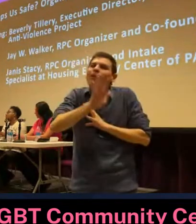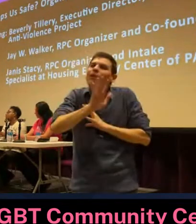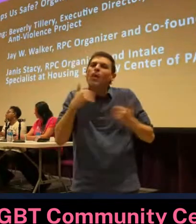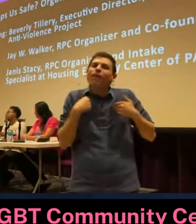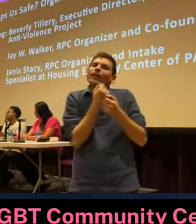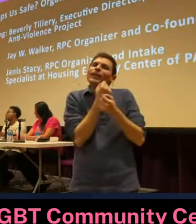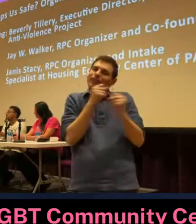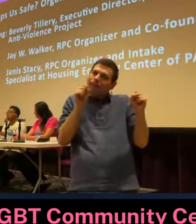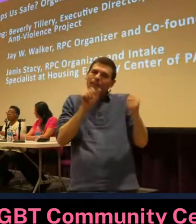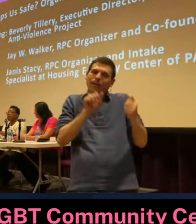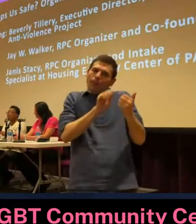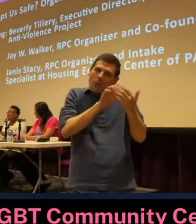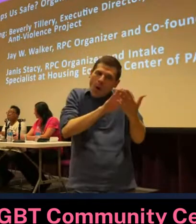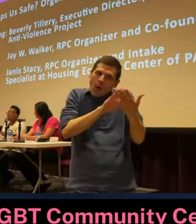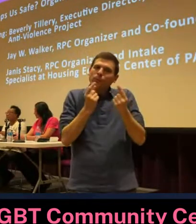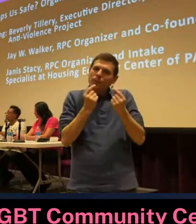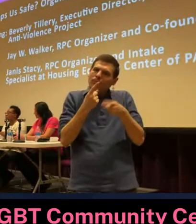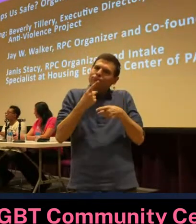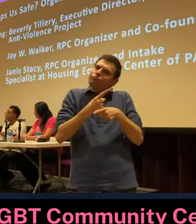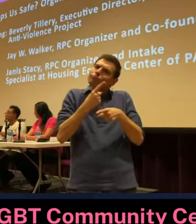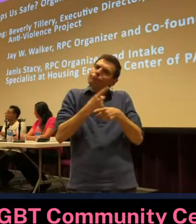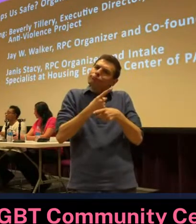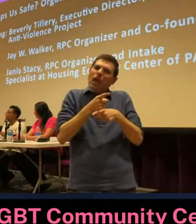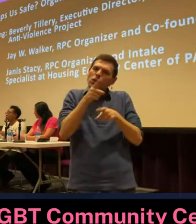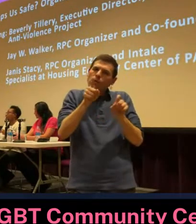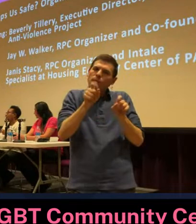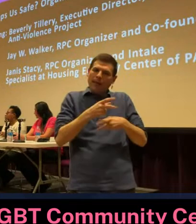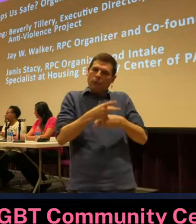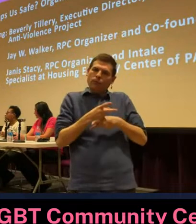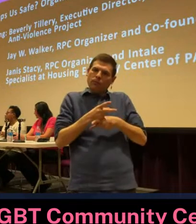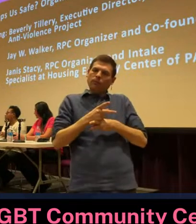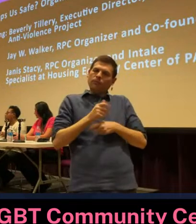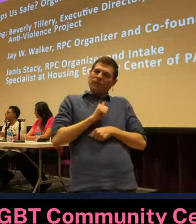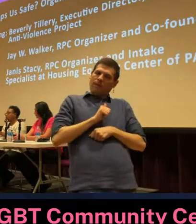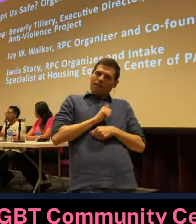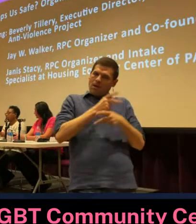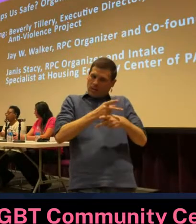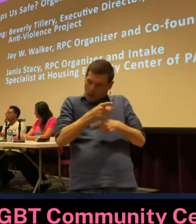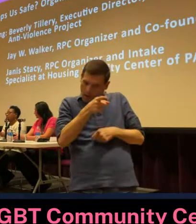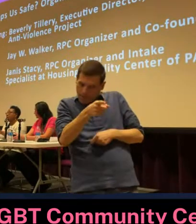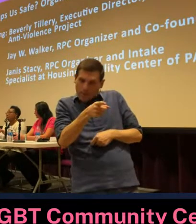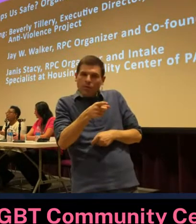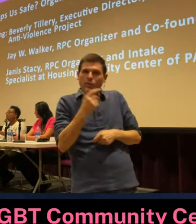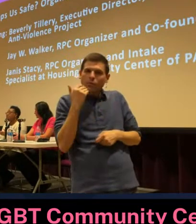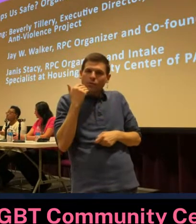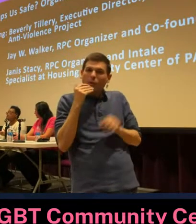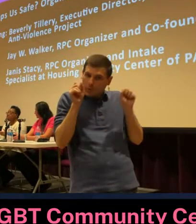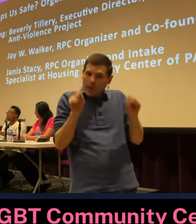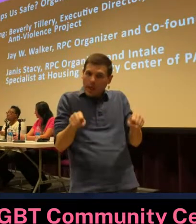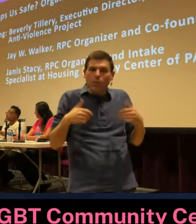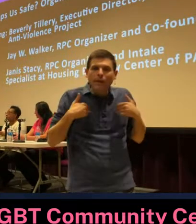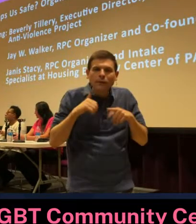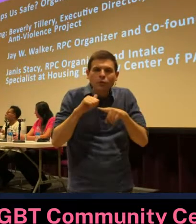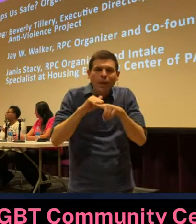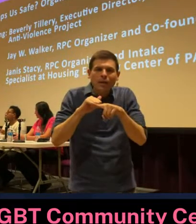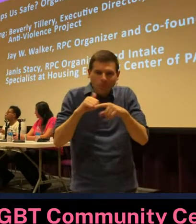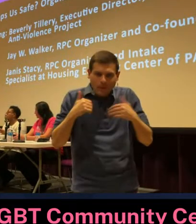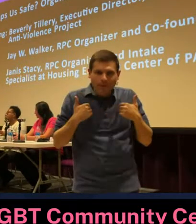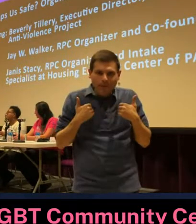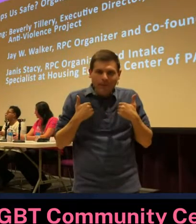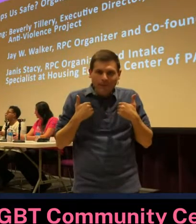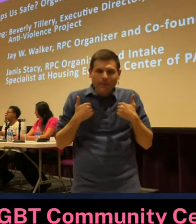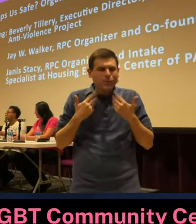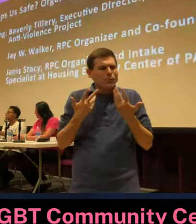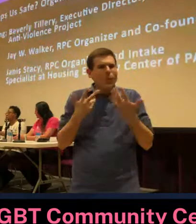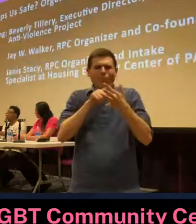way that you can look out for yourself and the person who's being targeted. And, you know, we can do all